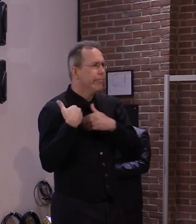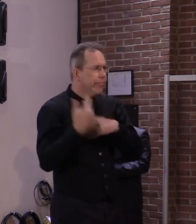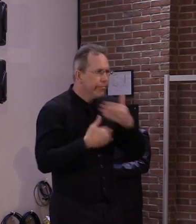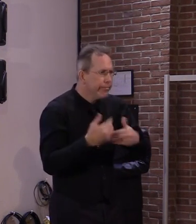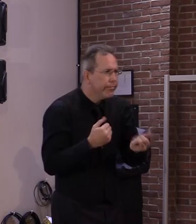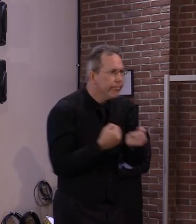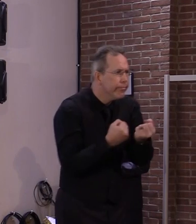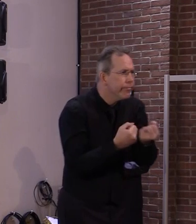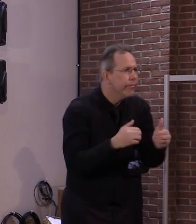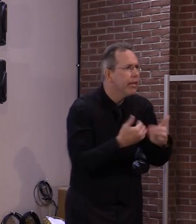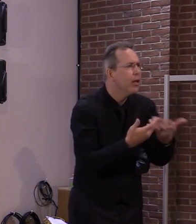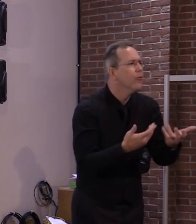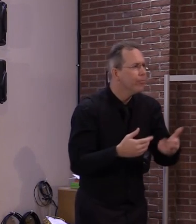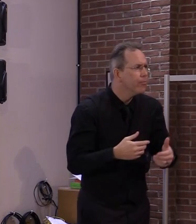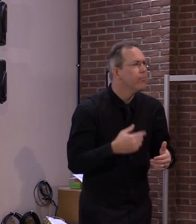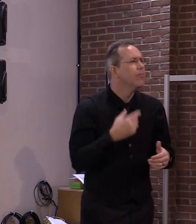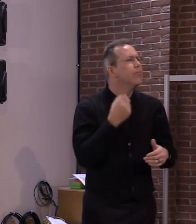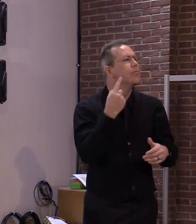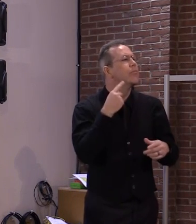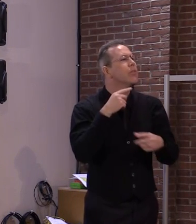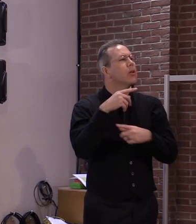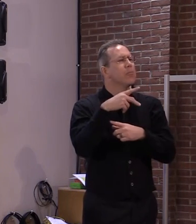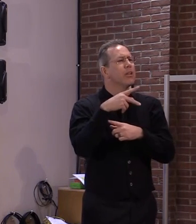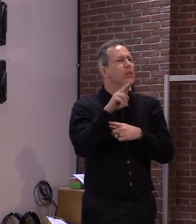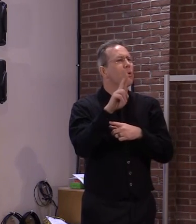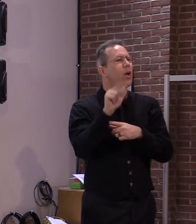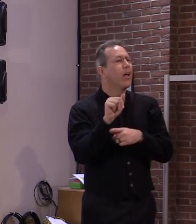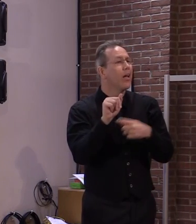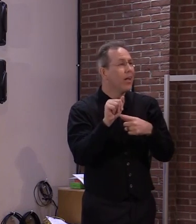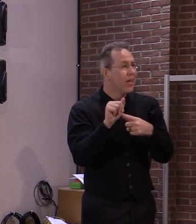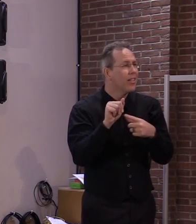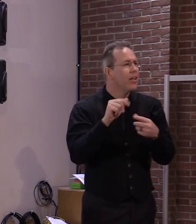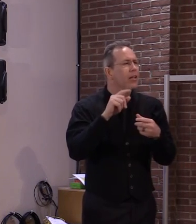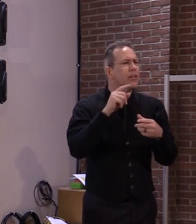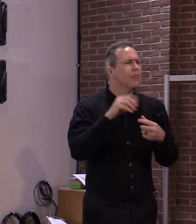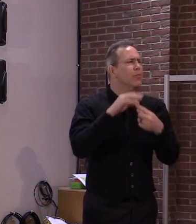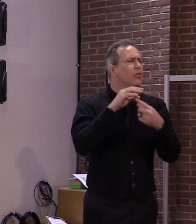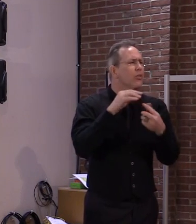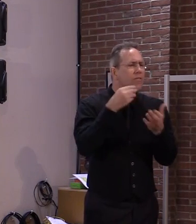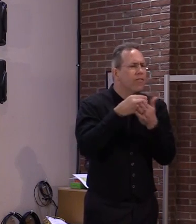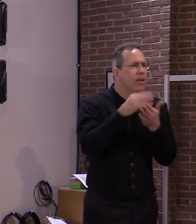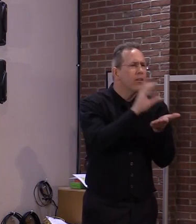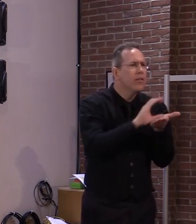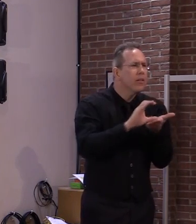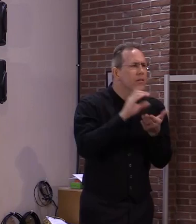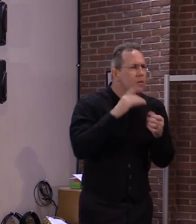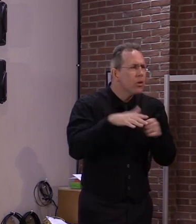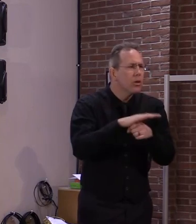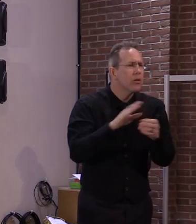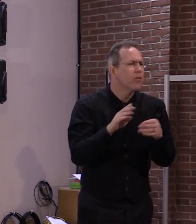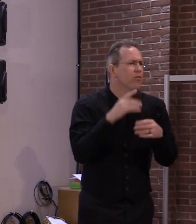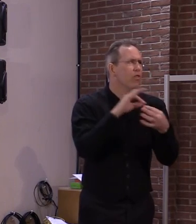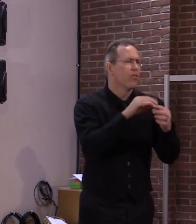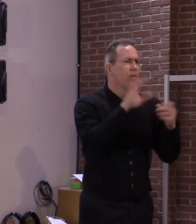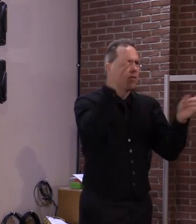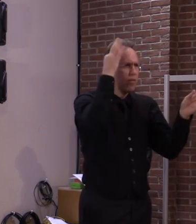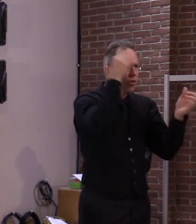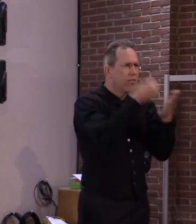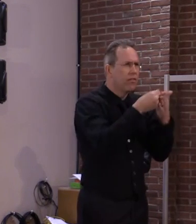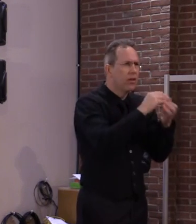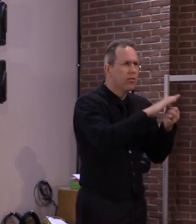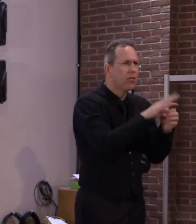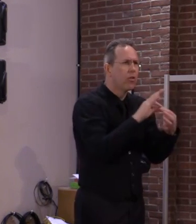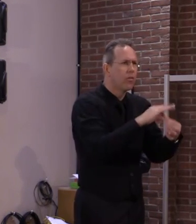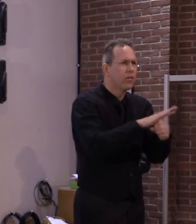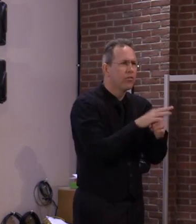the pandemic unemployment assistance and the pandemic emergency unemployment compensation, are the two